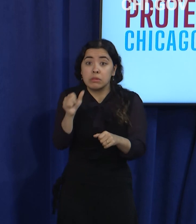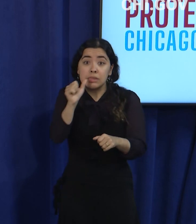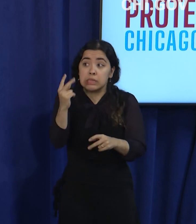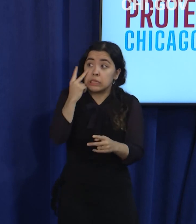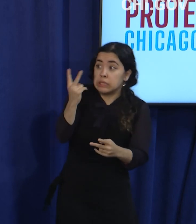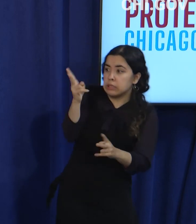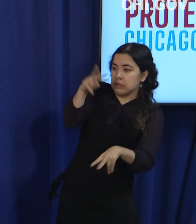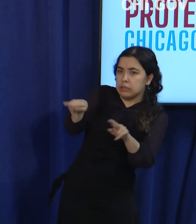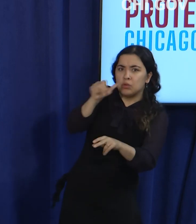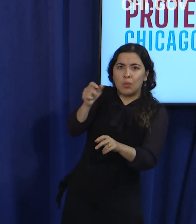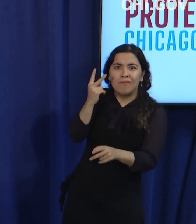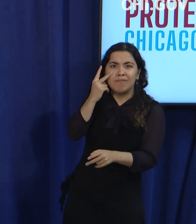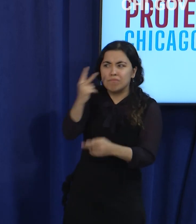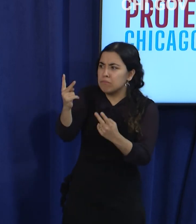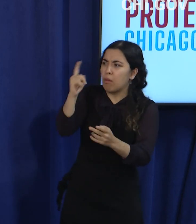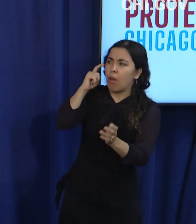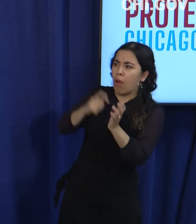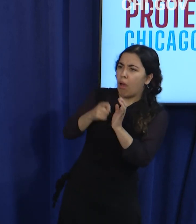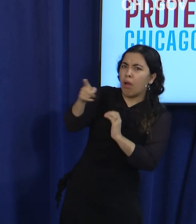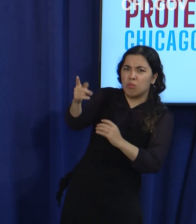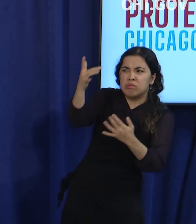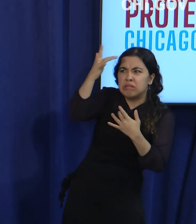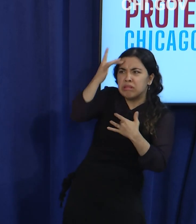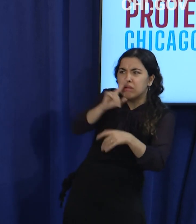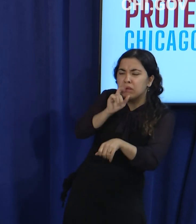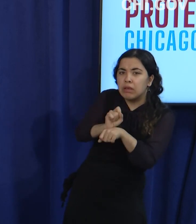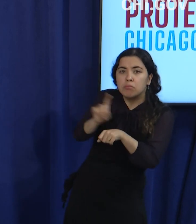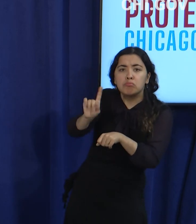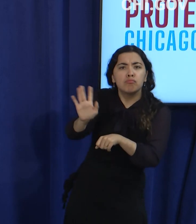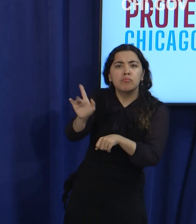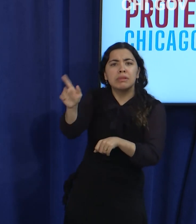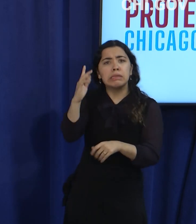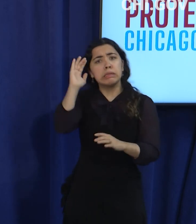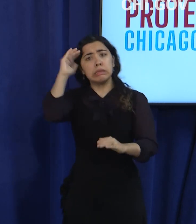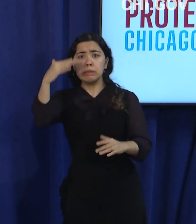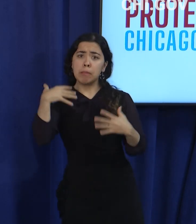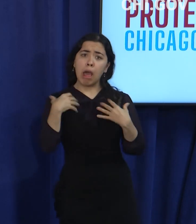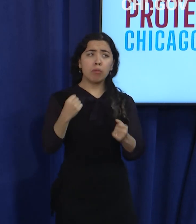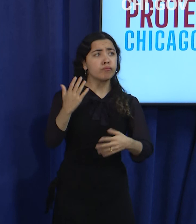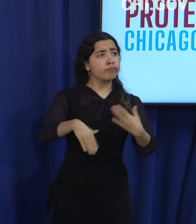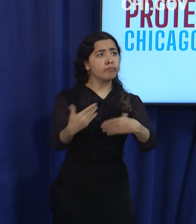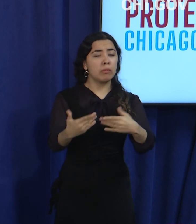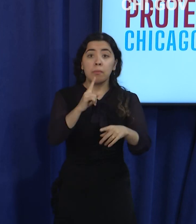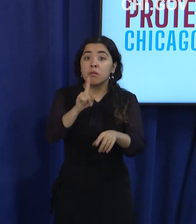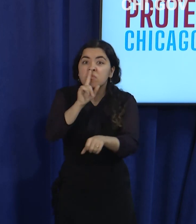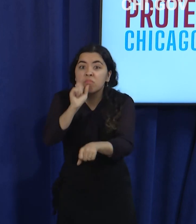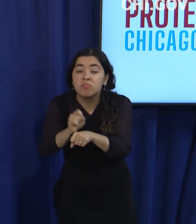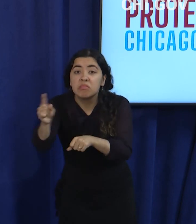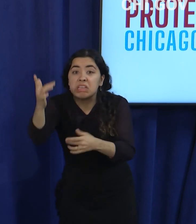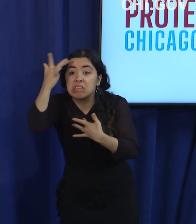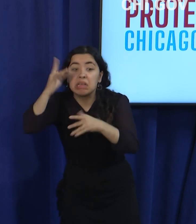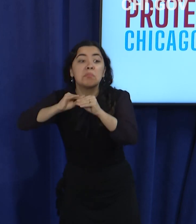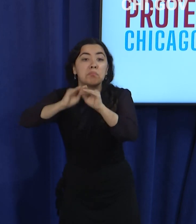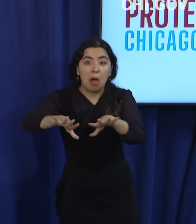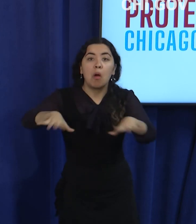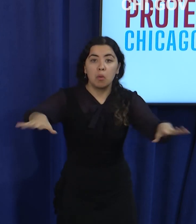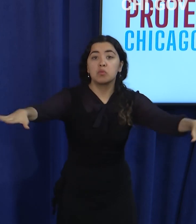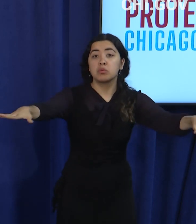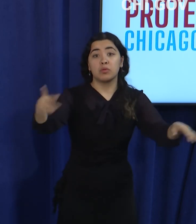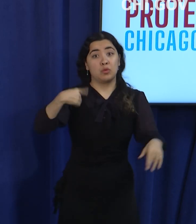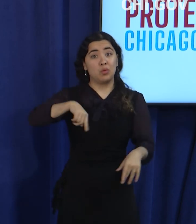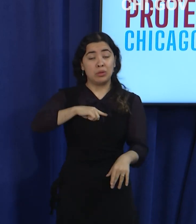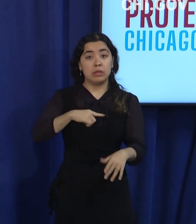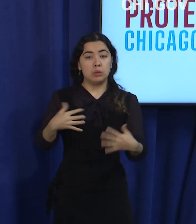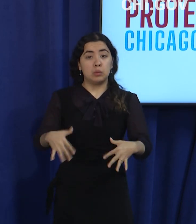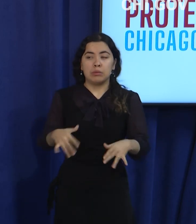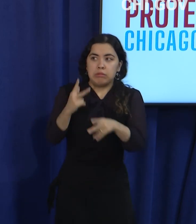deadly virus. So yes, it is real, it is deadly, and we have to be diligent. Question coming